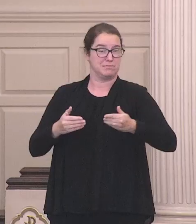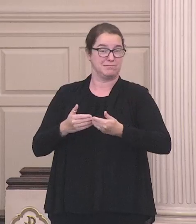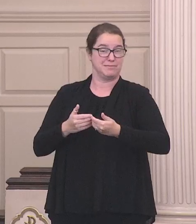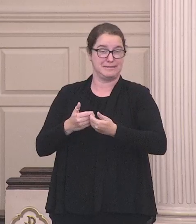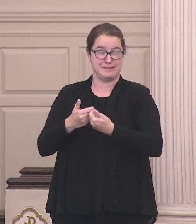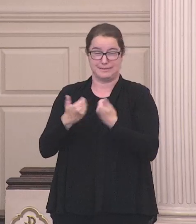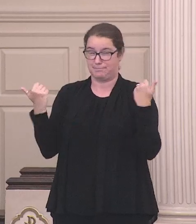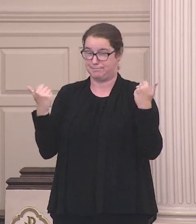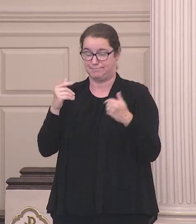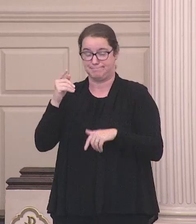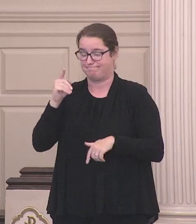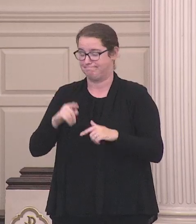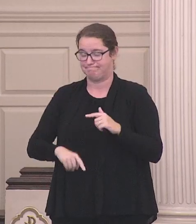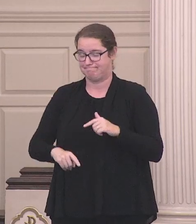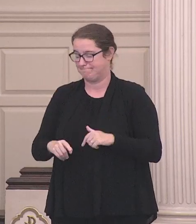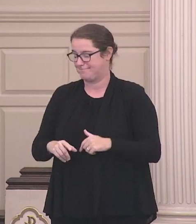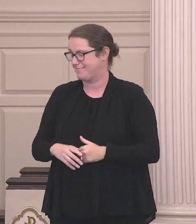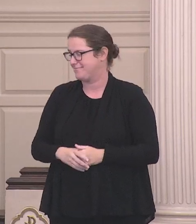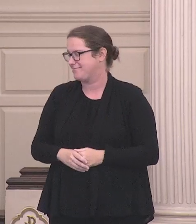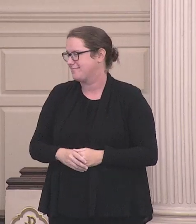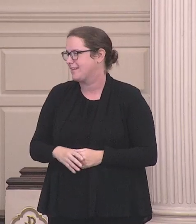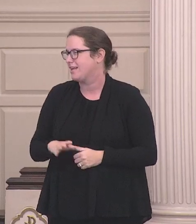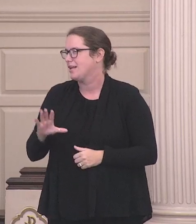And maybe something else is that